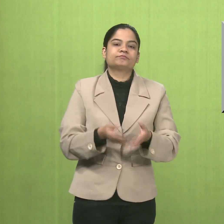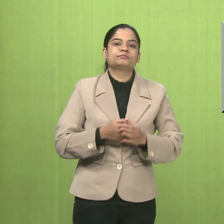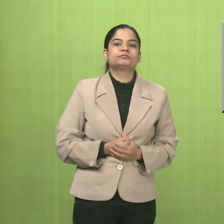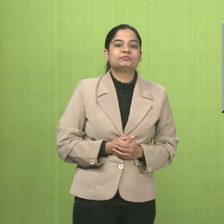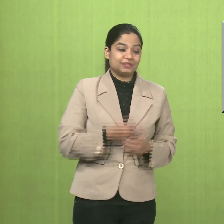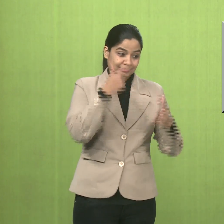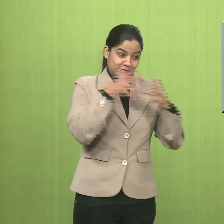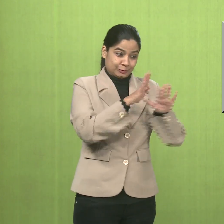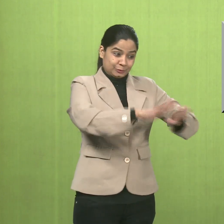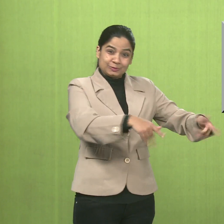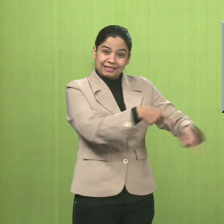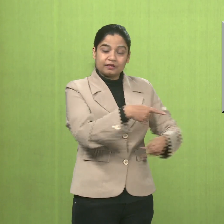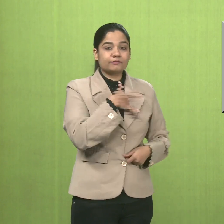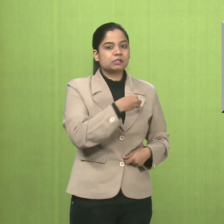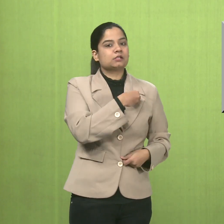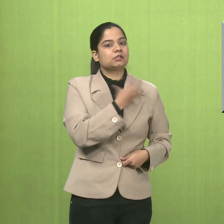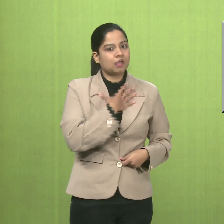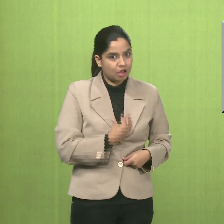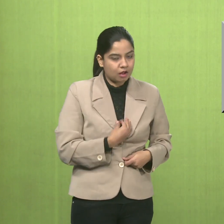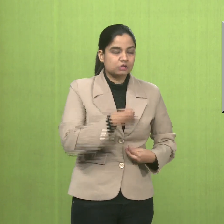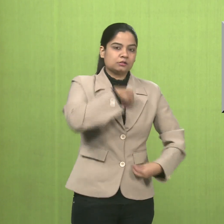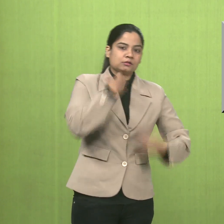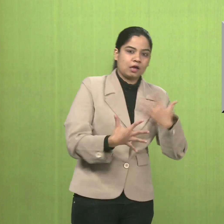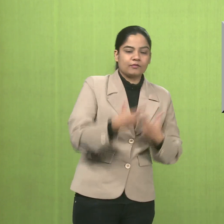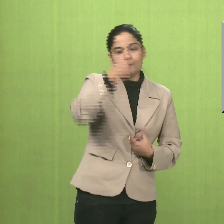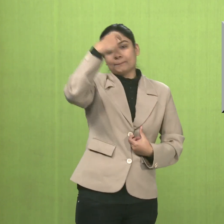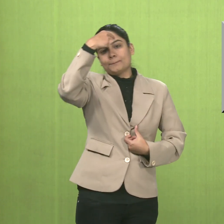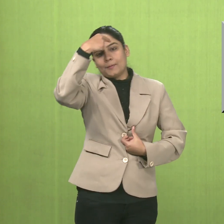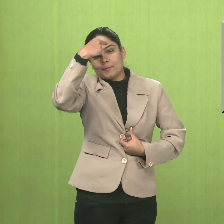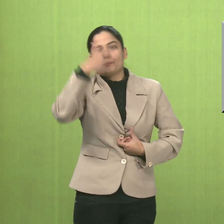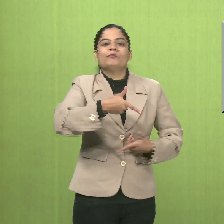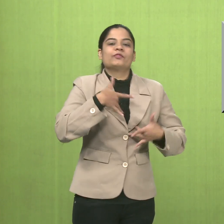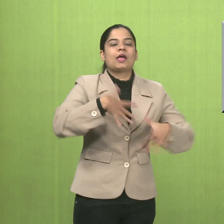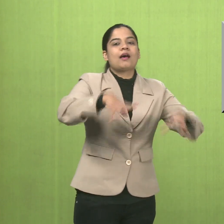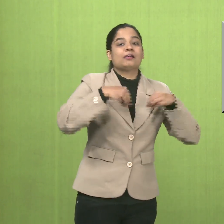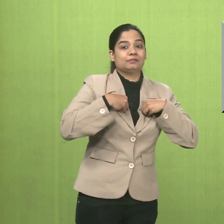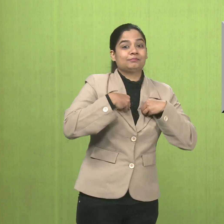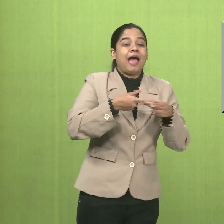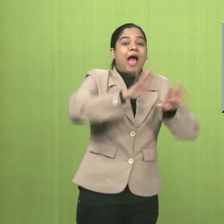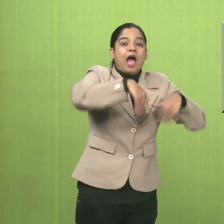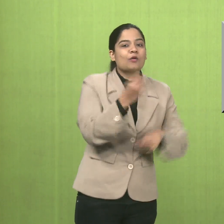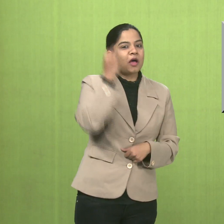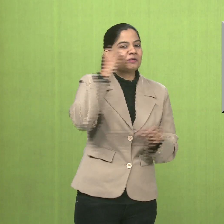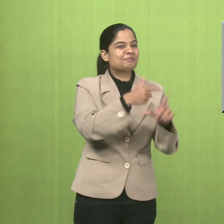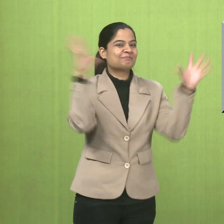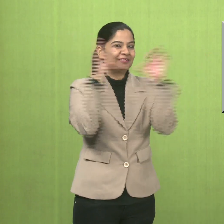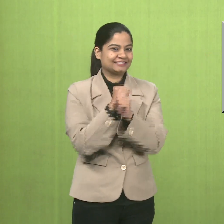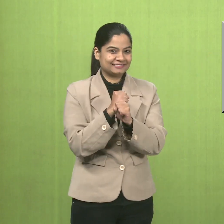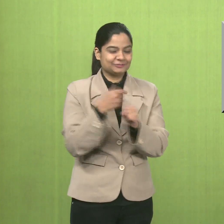a custom in India. They have been sad, they've been discriminated, but accepted